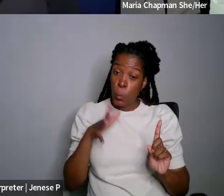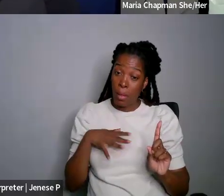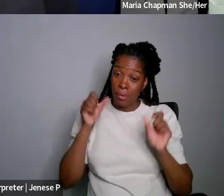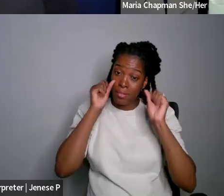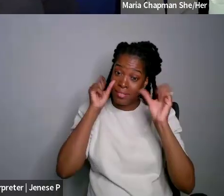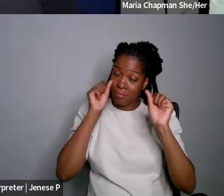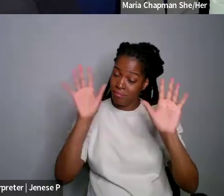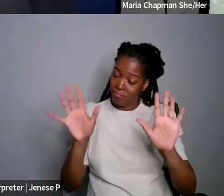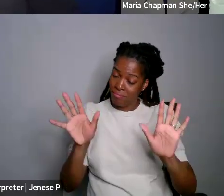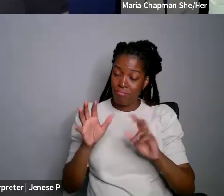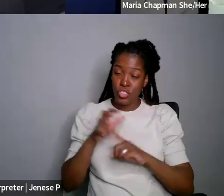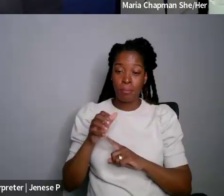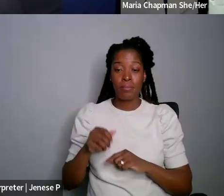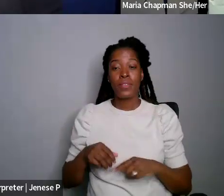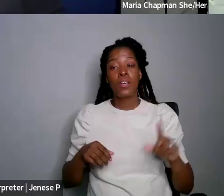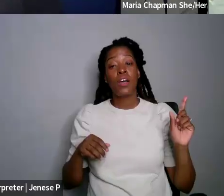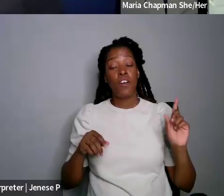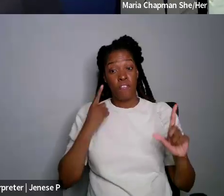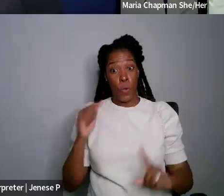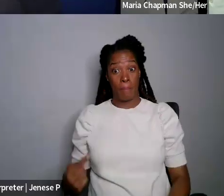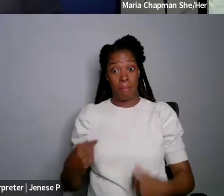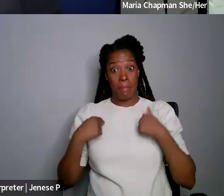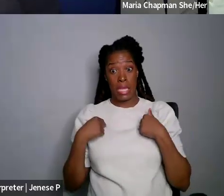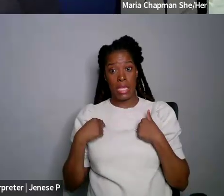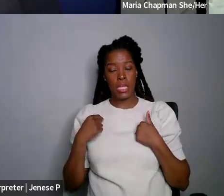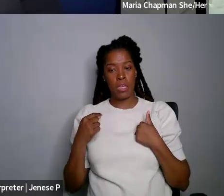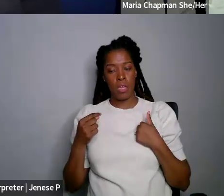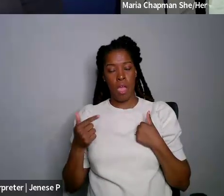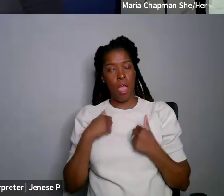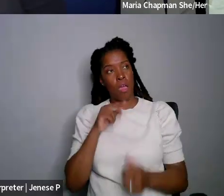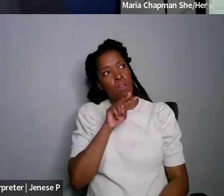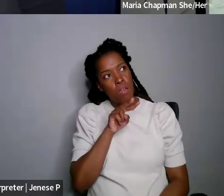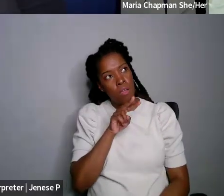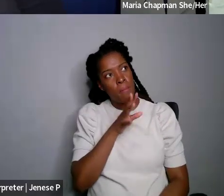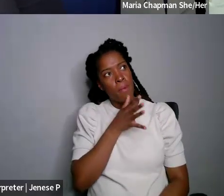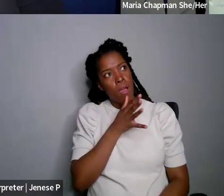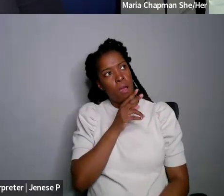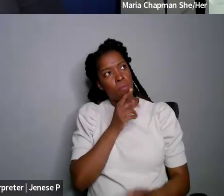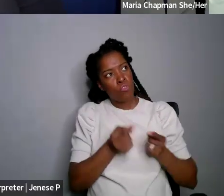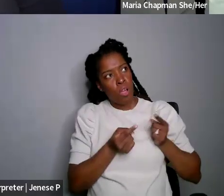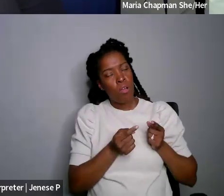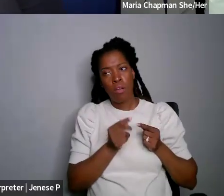happened for me is I developed this scarcity idea around money.